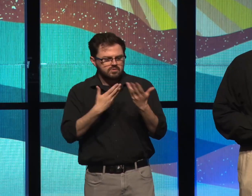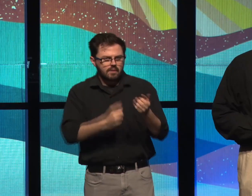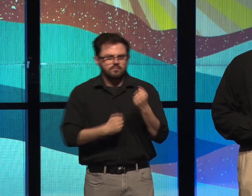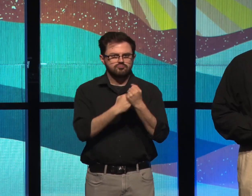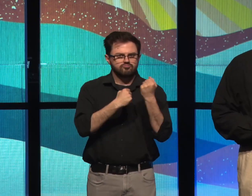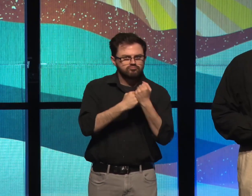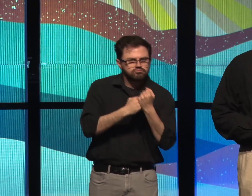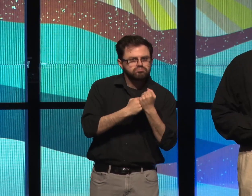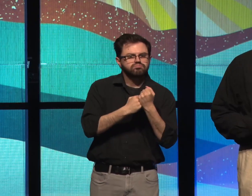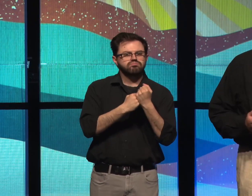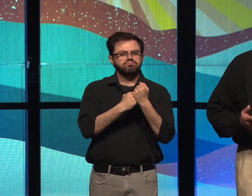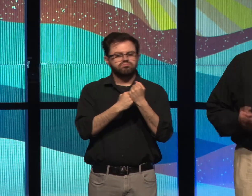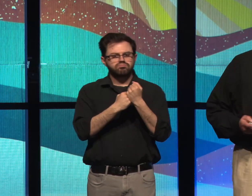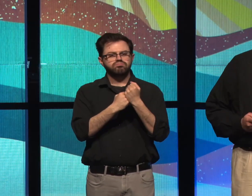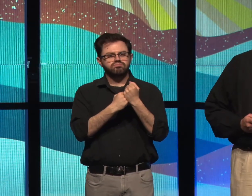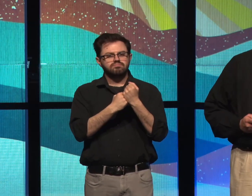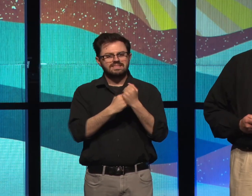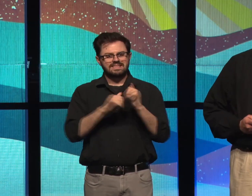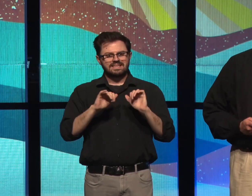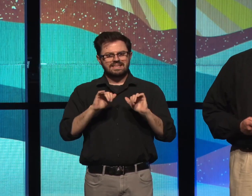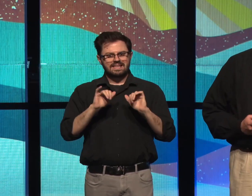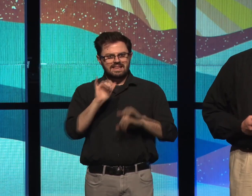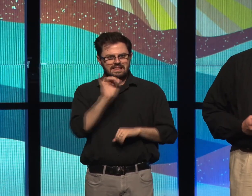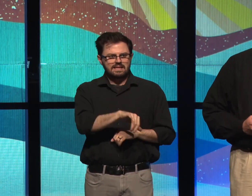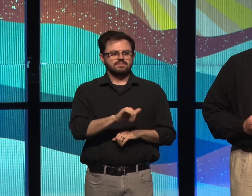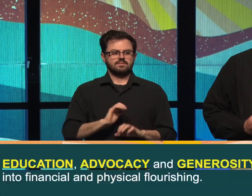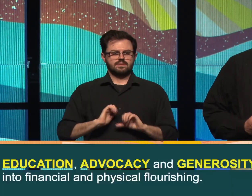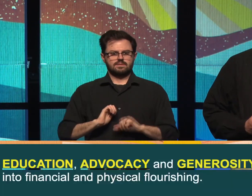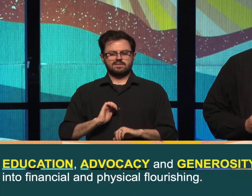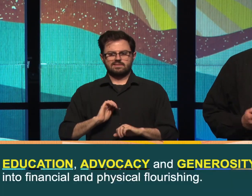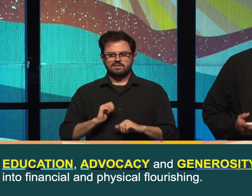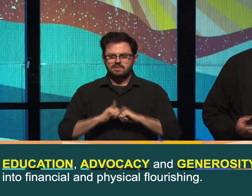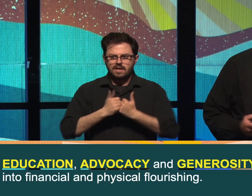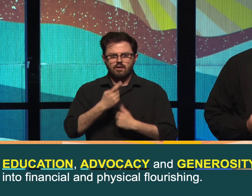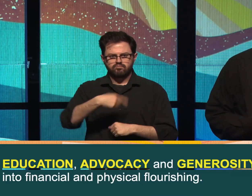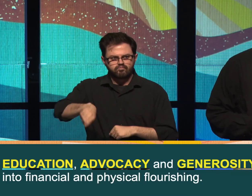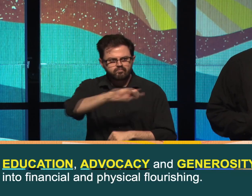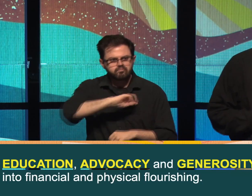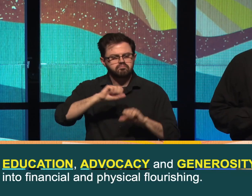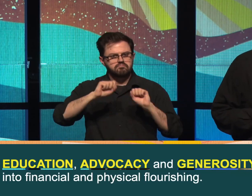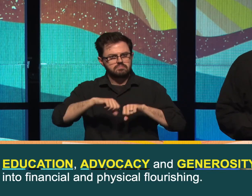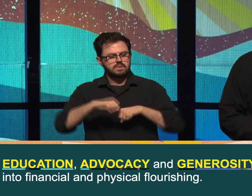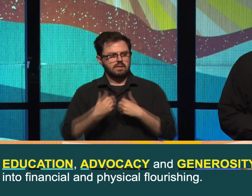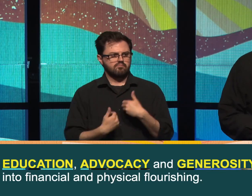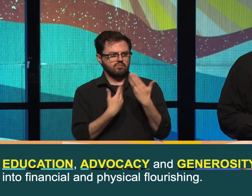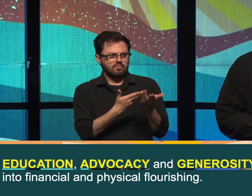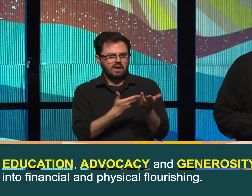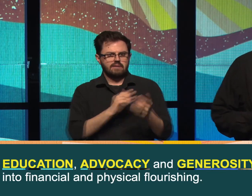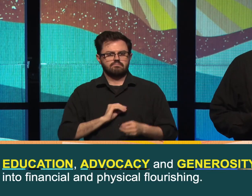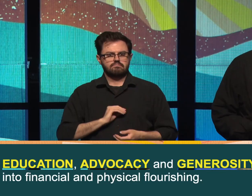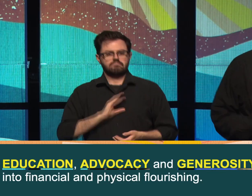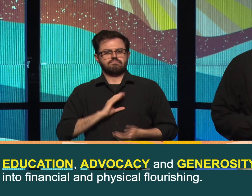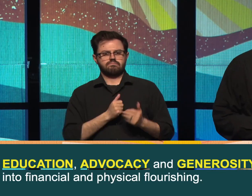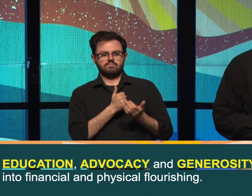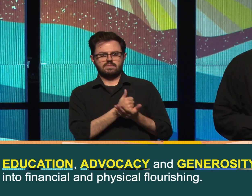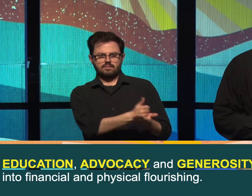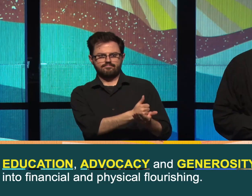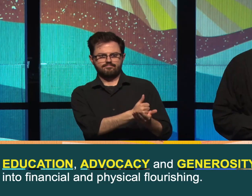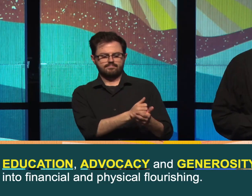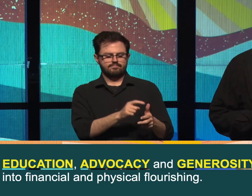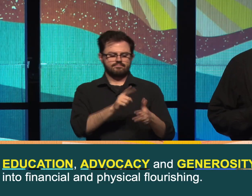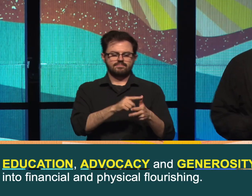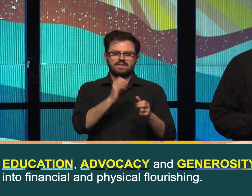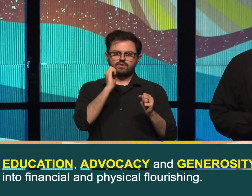solidarity. This is how we provide dignity. Education, advocacy, and